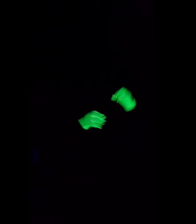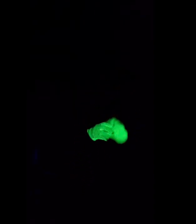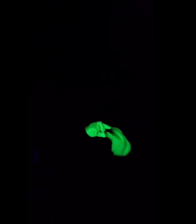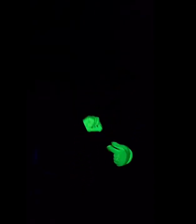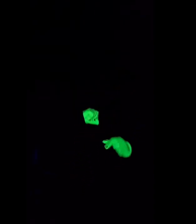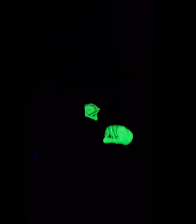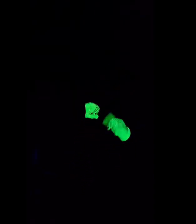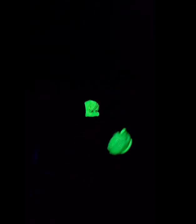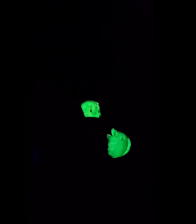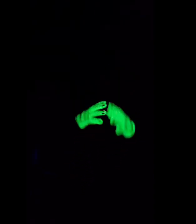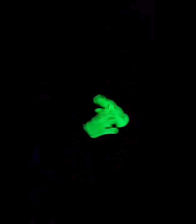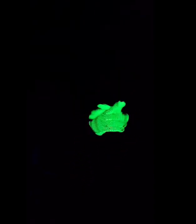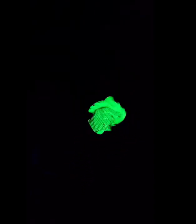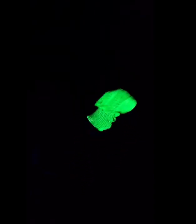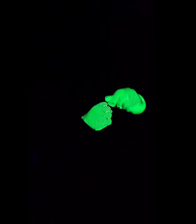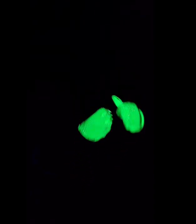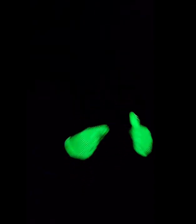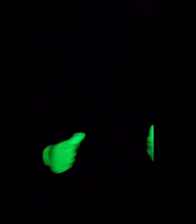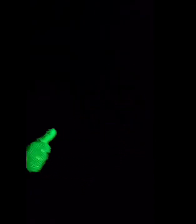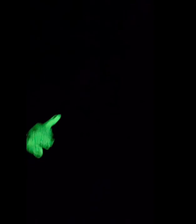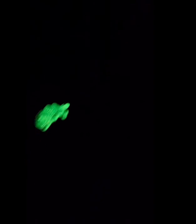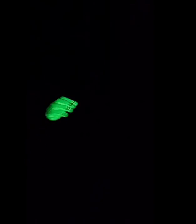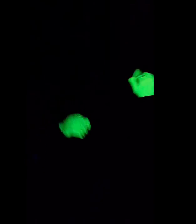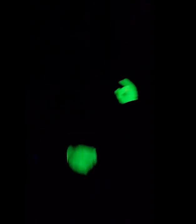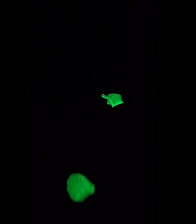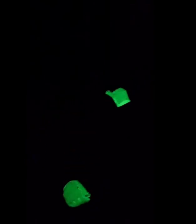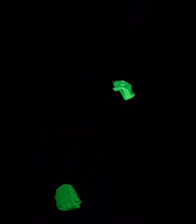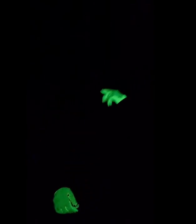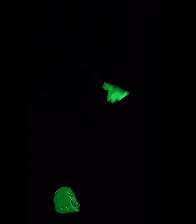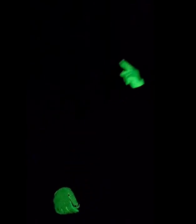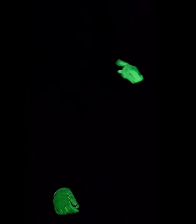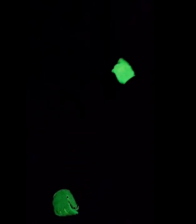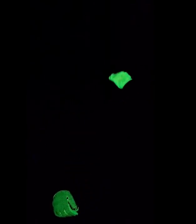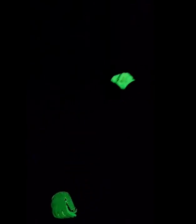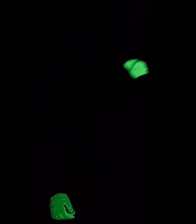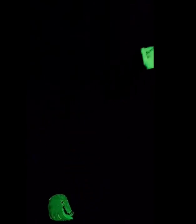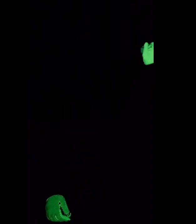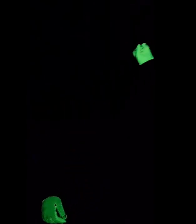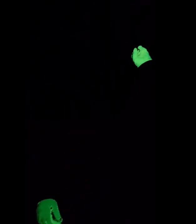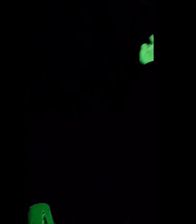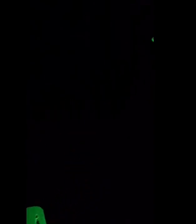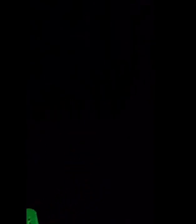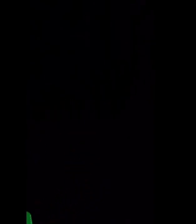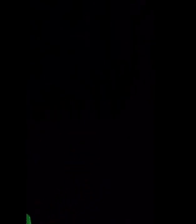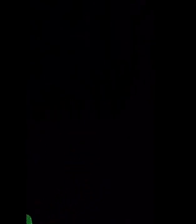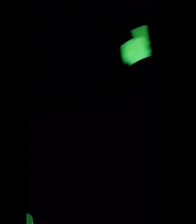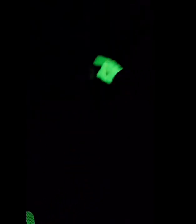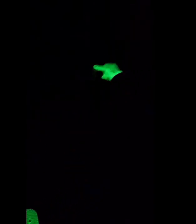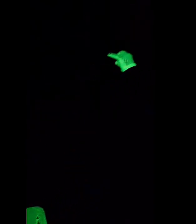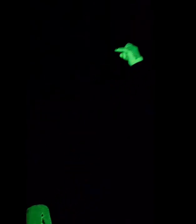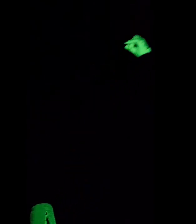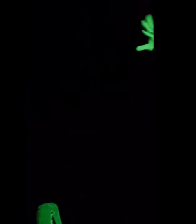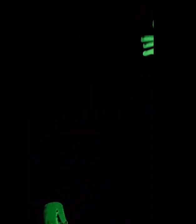hurt Would all go away would you just say the word But even if you